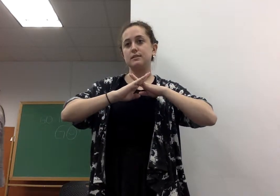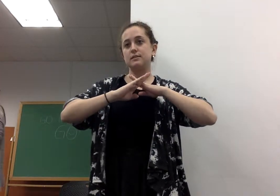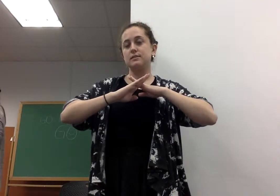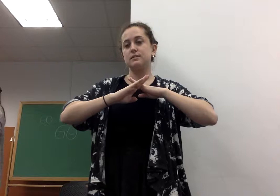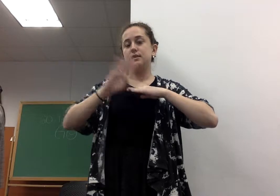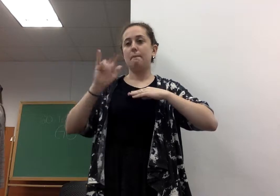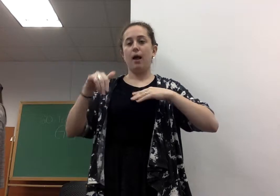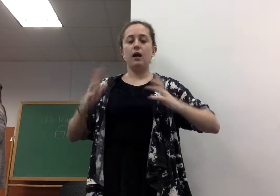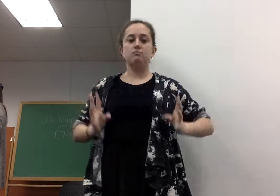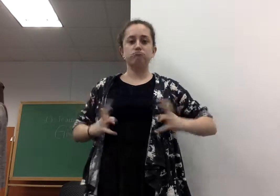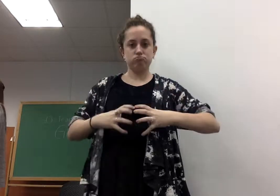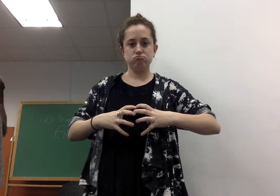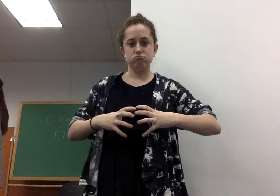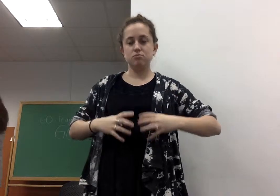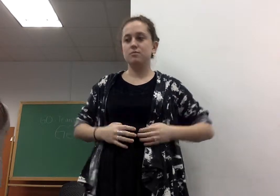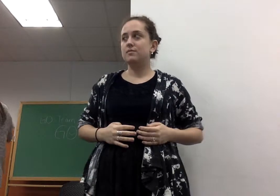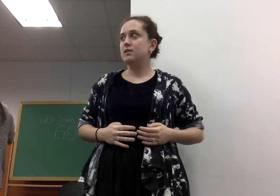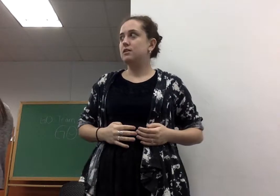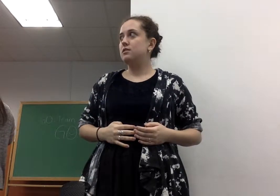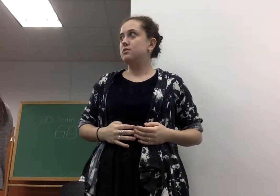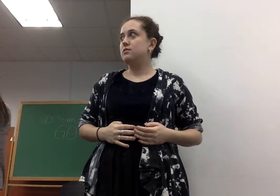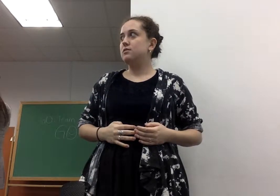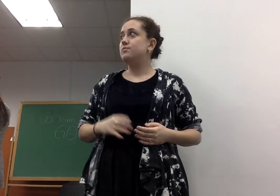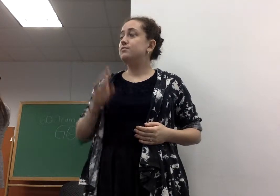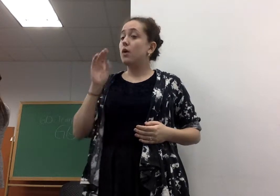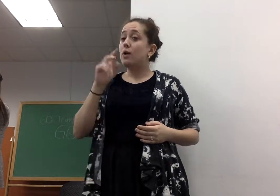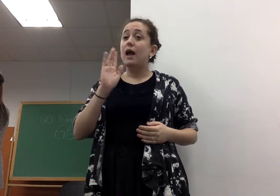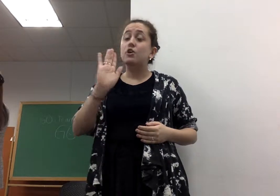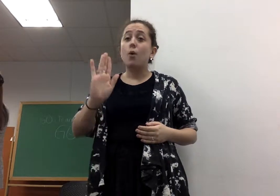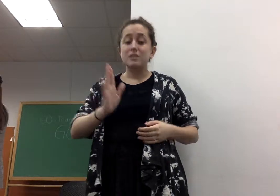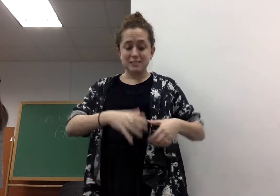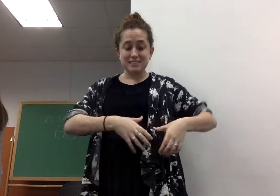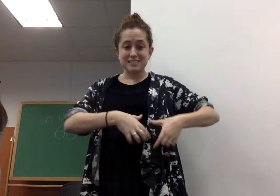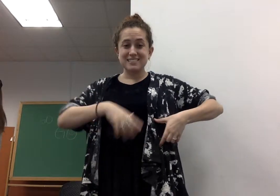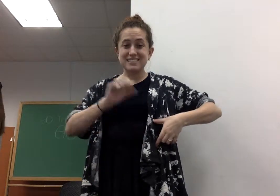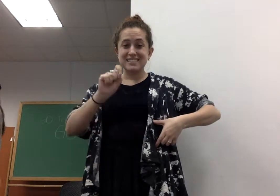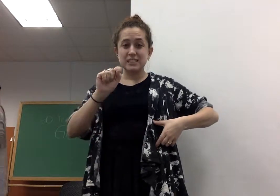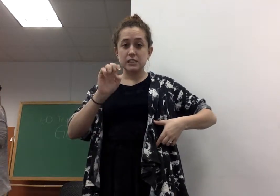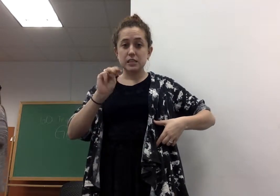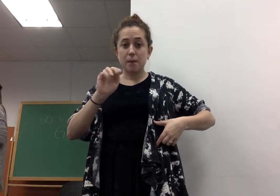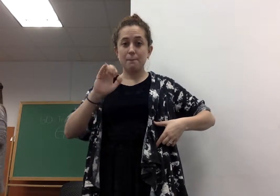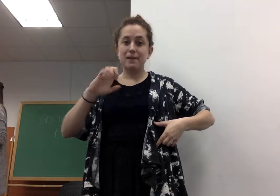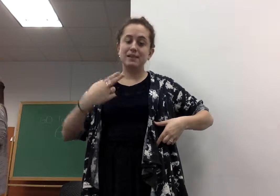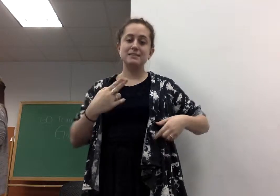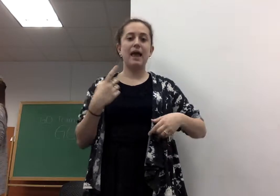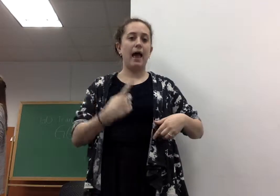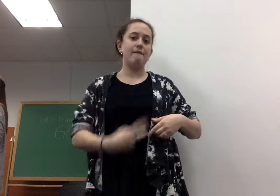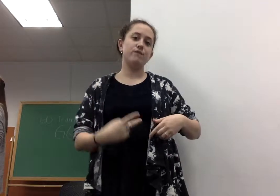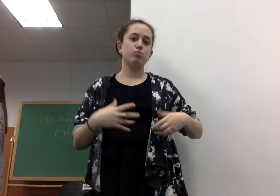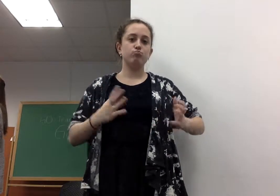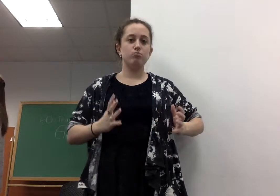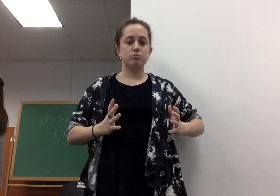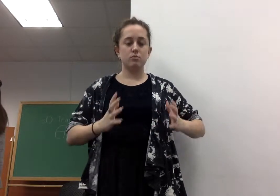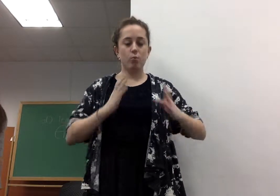Never mind. But okay, your stomach is down here, okay, but it is semi-protected by the rib cage. Go ahead. The brain. Okay, the brain is another